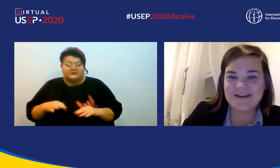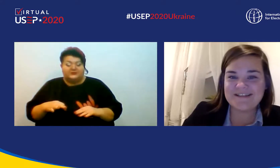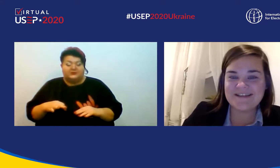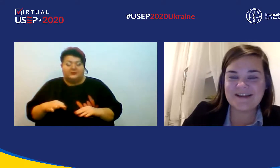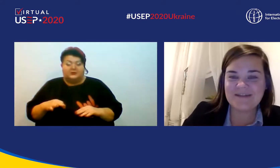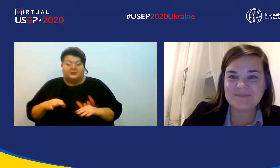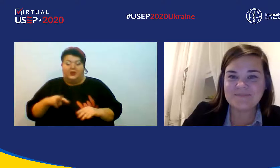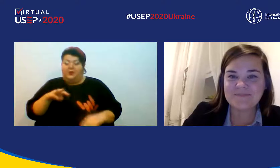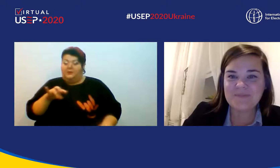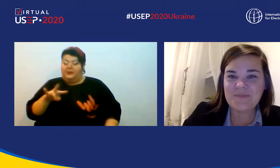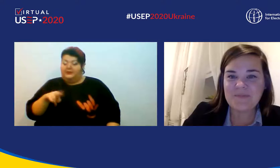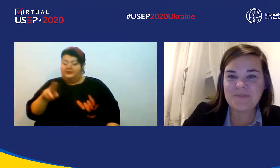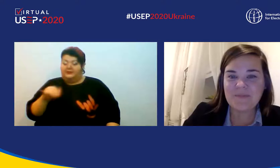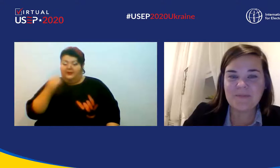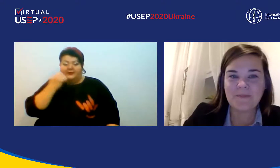for joining us today.